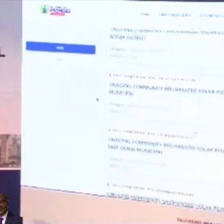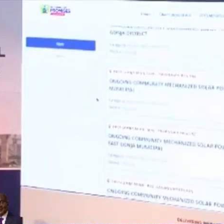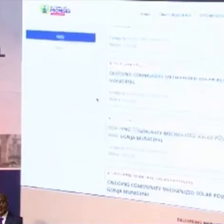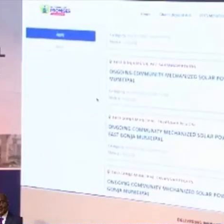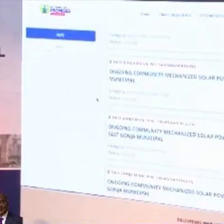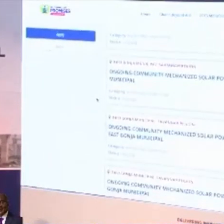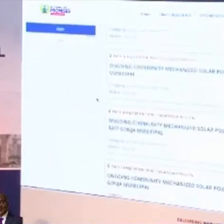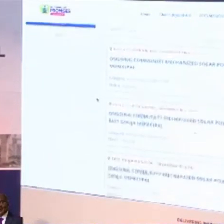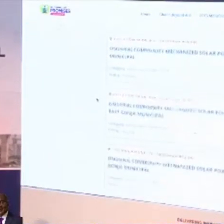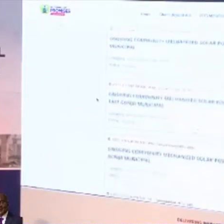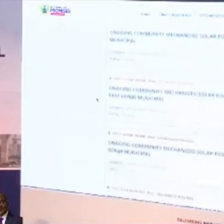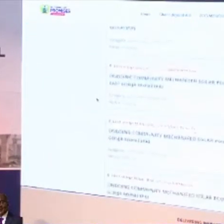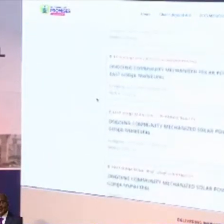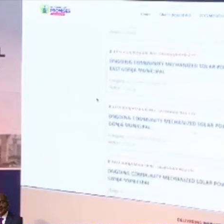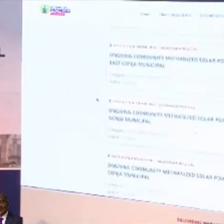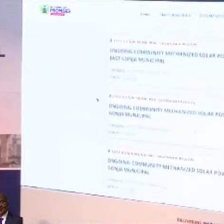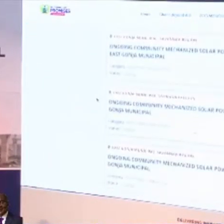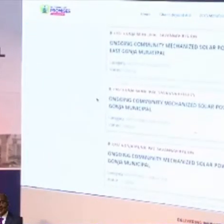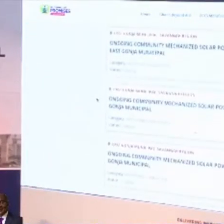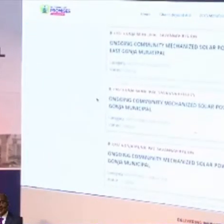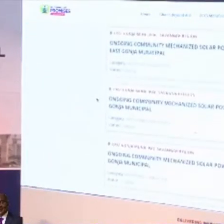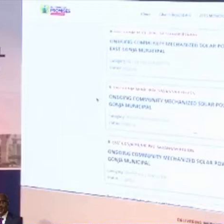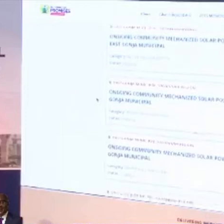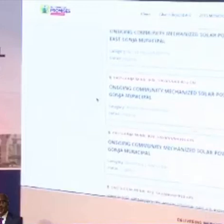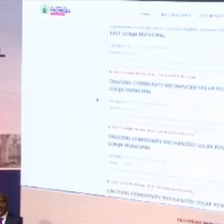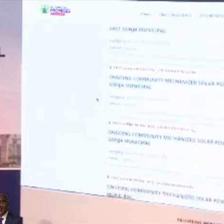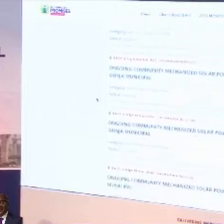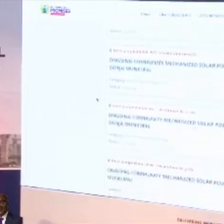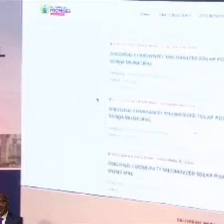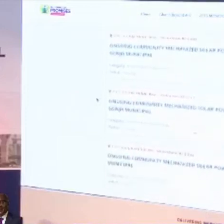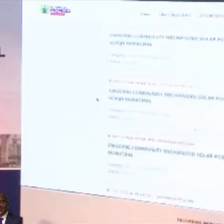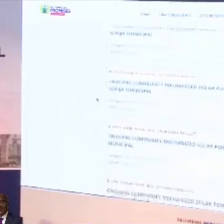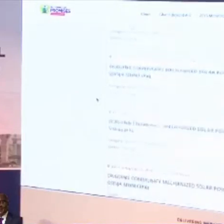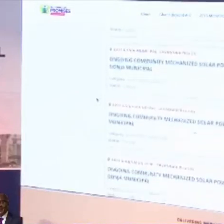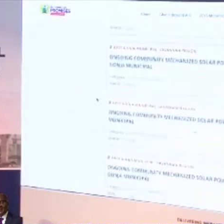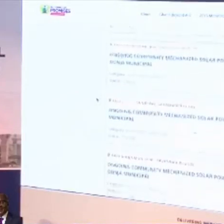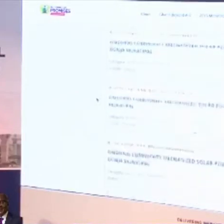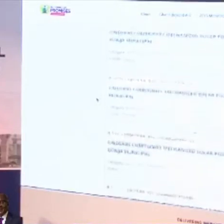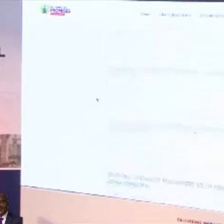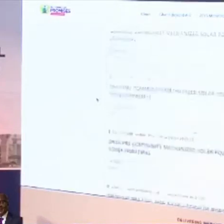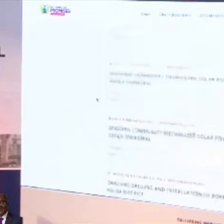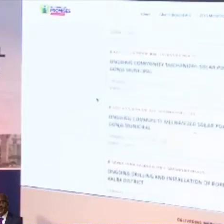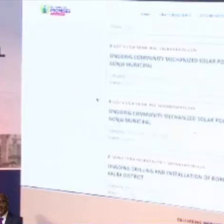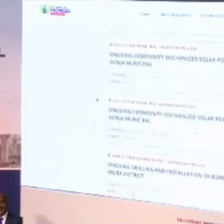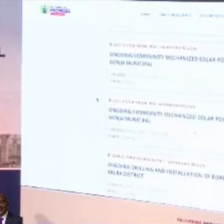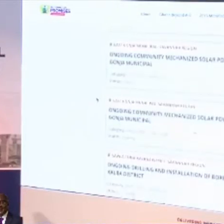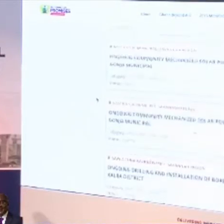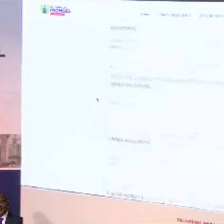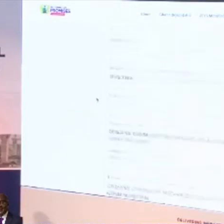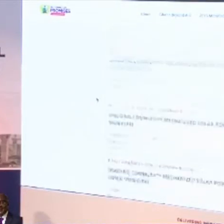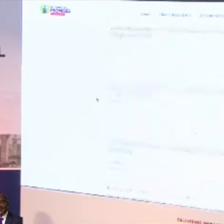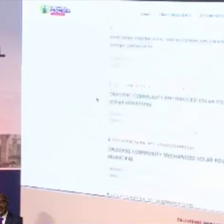them. Okay? Fine. Go to Bole.